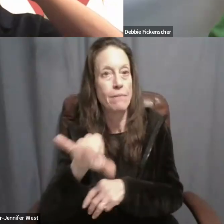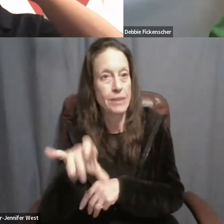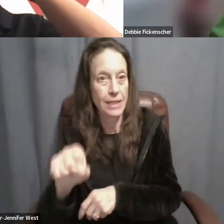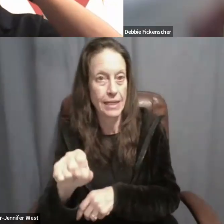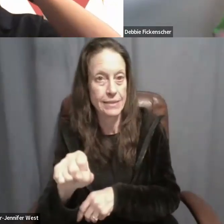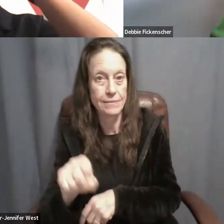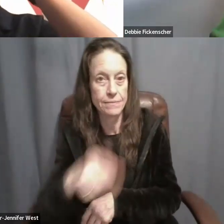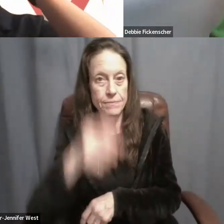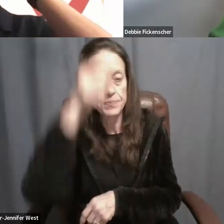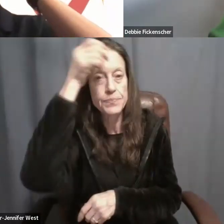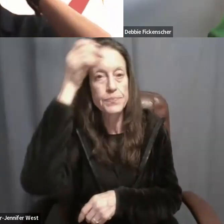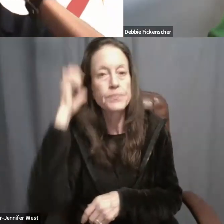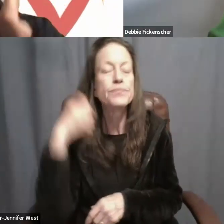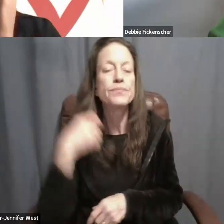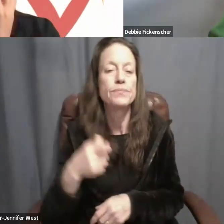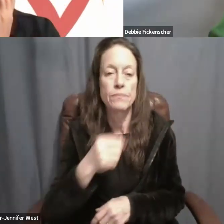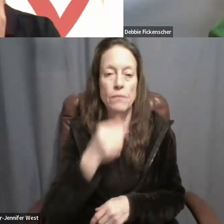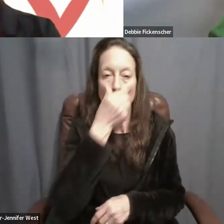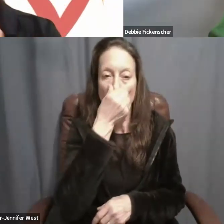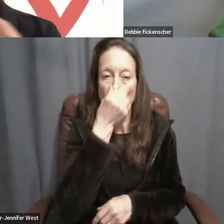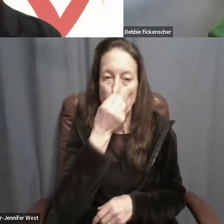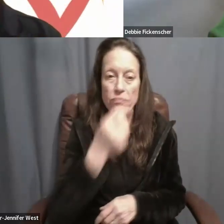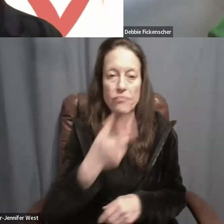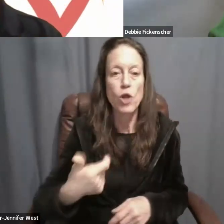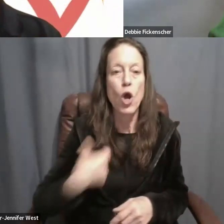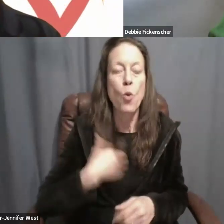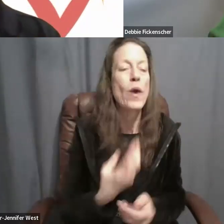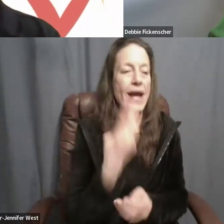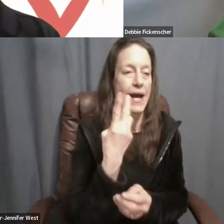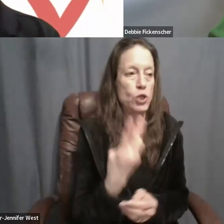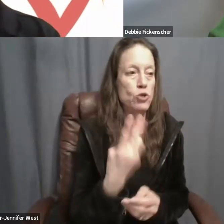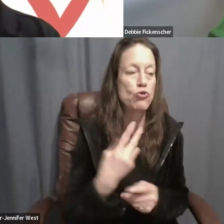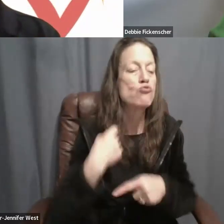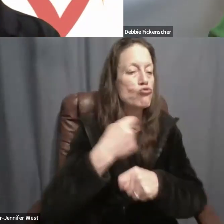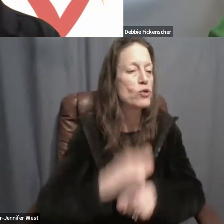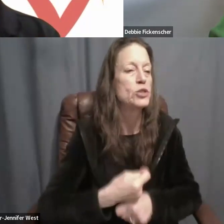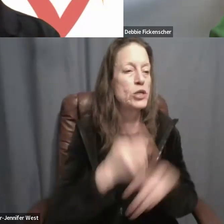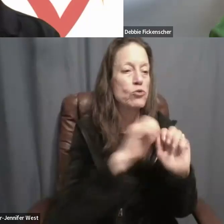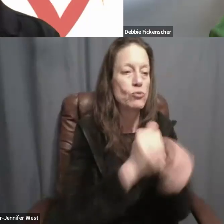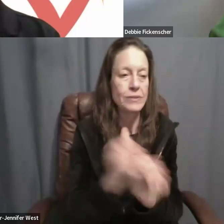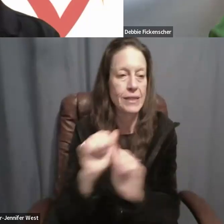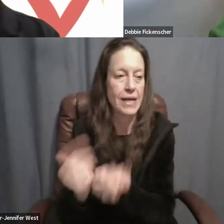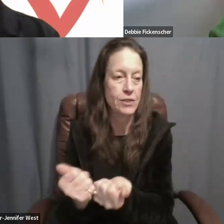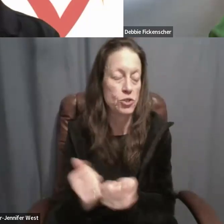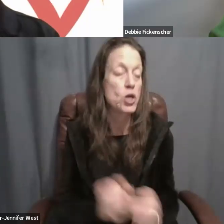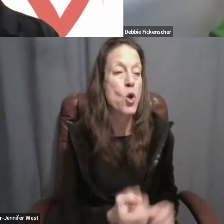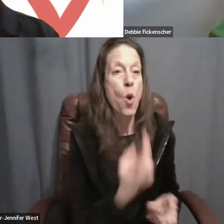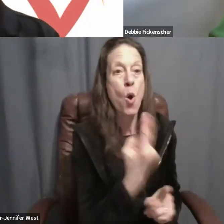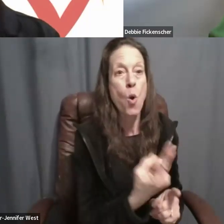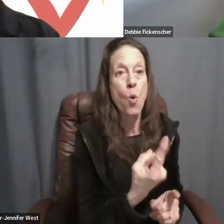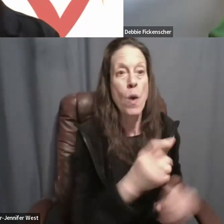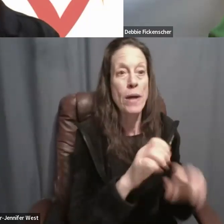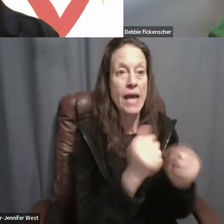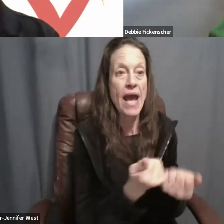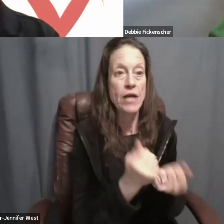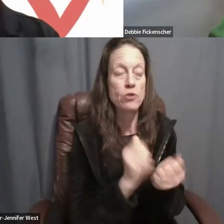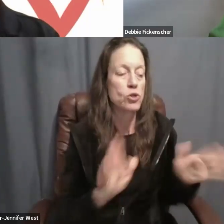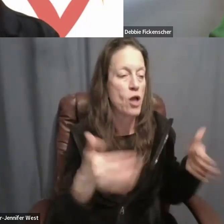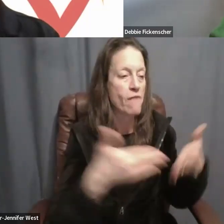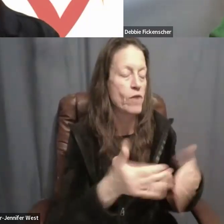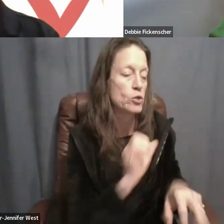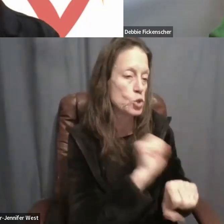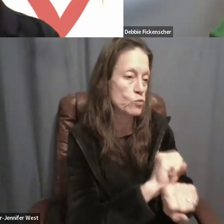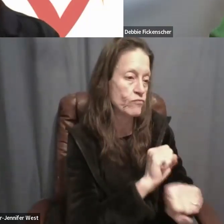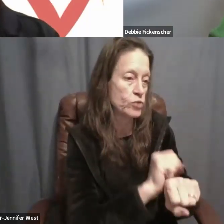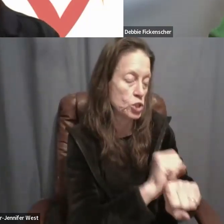We picked up two traditional agencies, one for a job and one for support, which at the time we called residential,